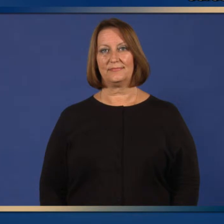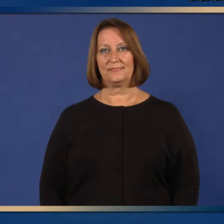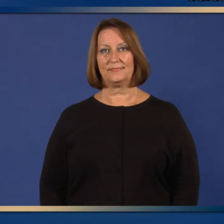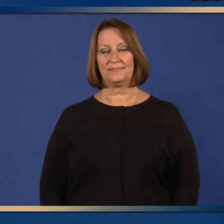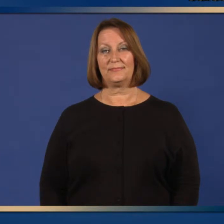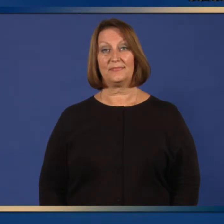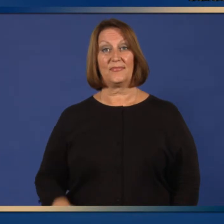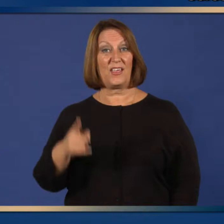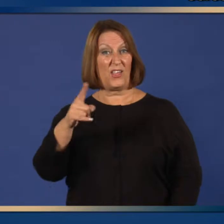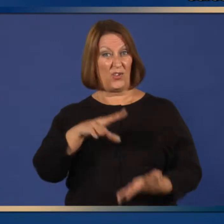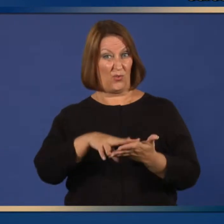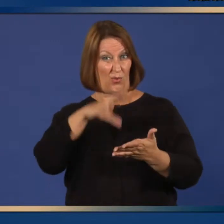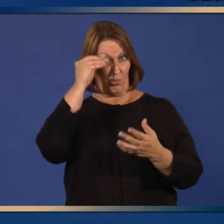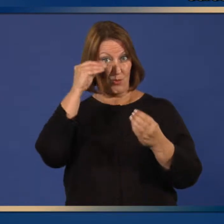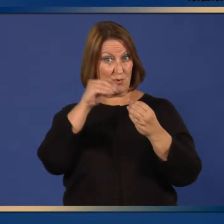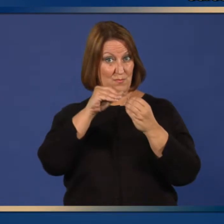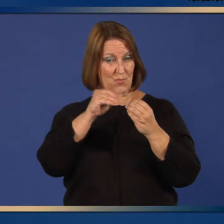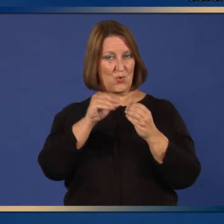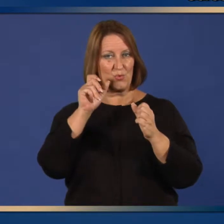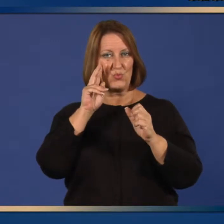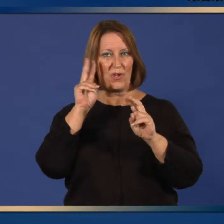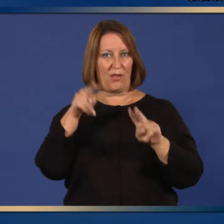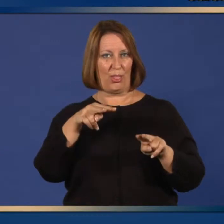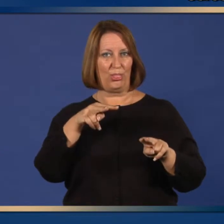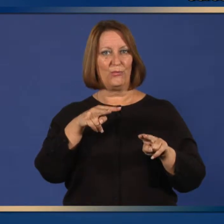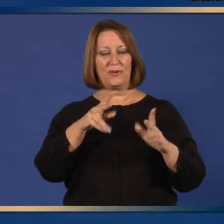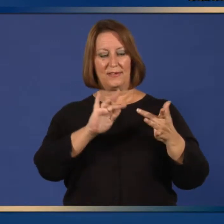Check the package insert at